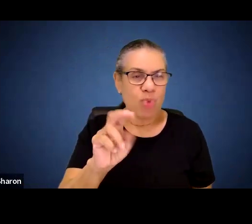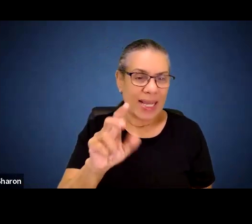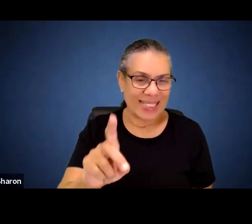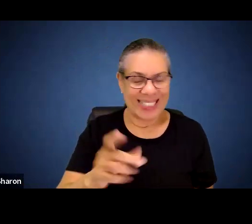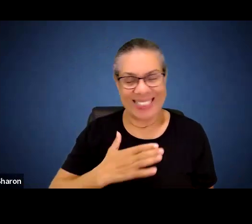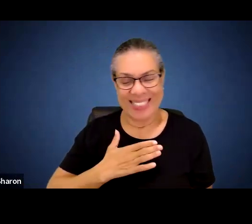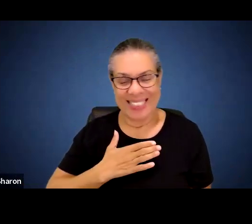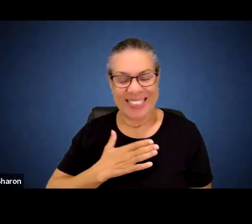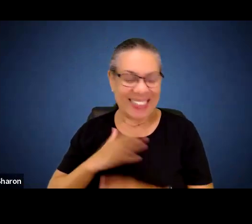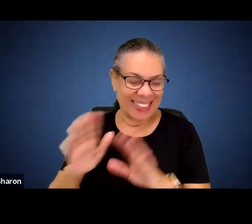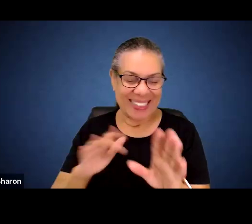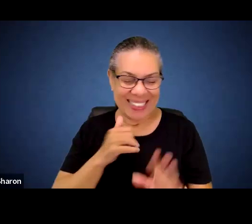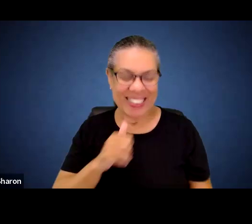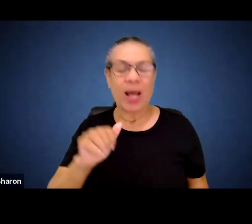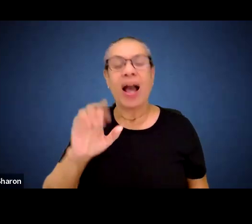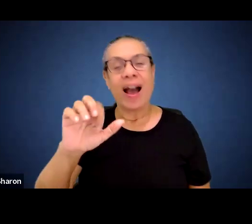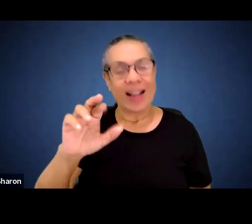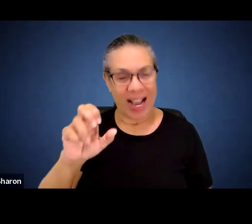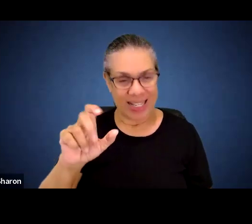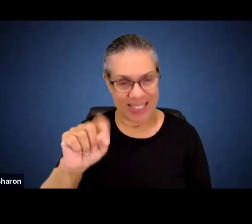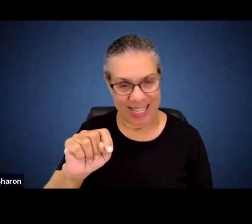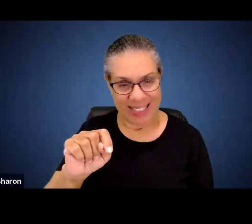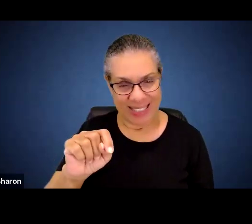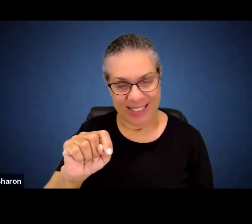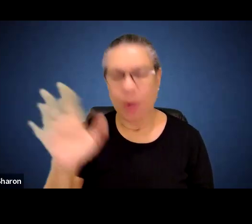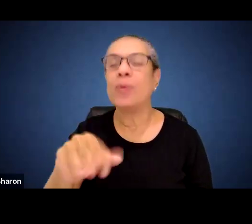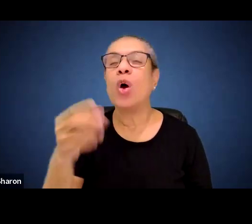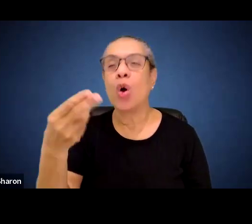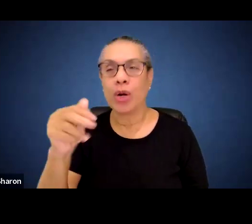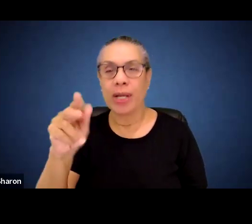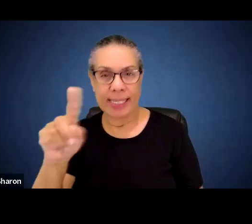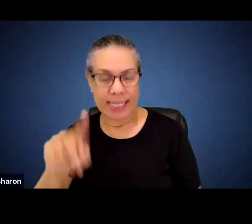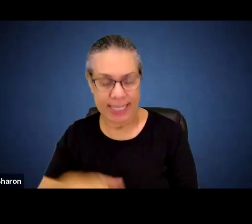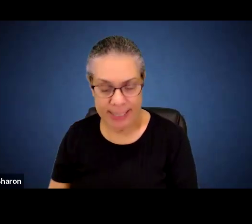friend. But Member Hernandez,